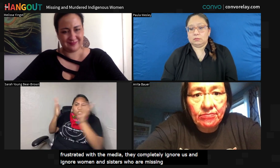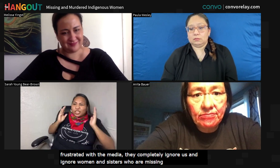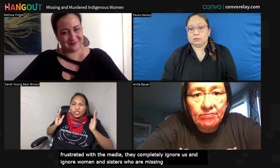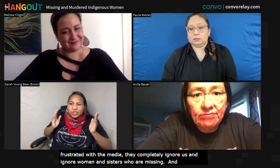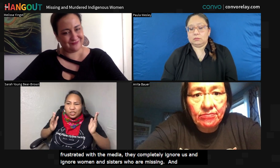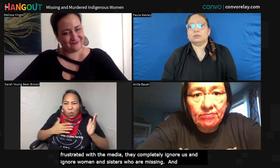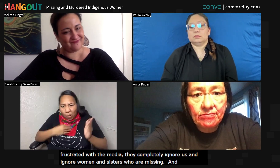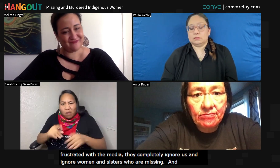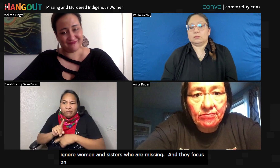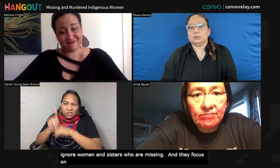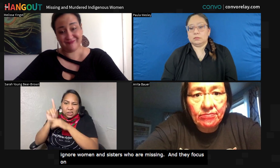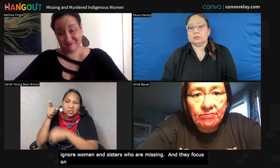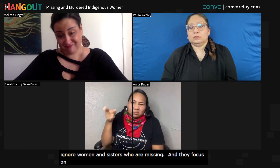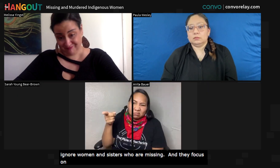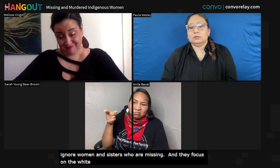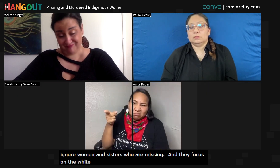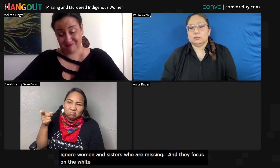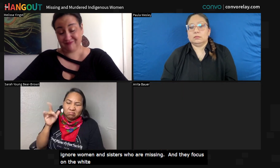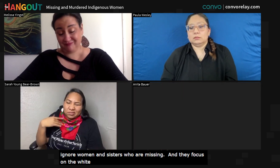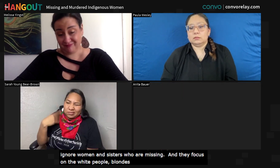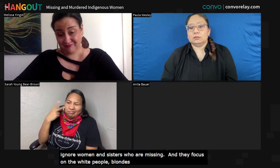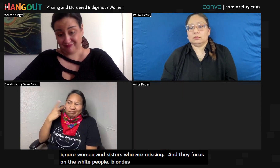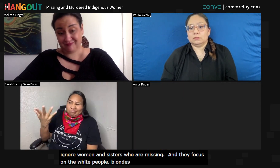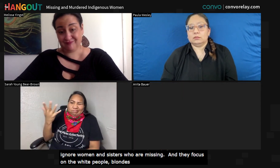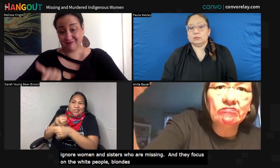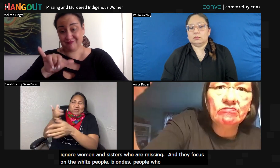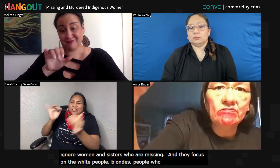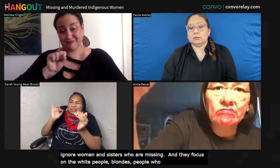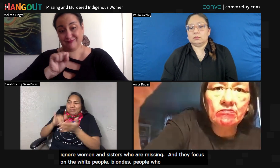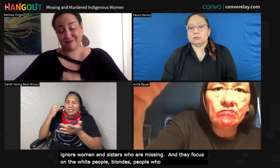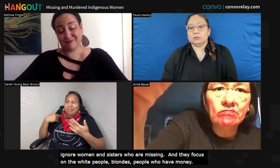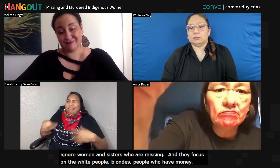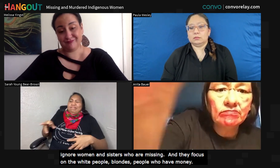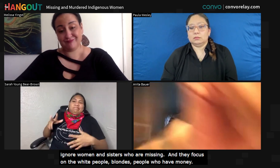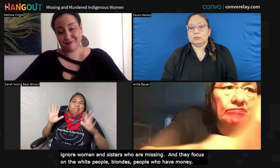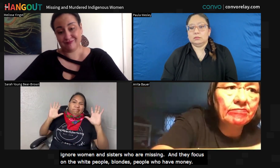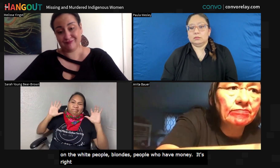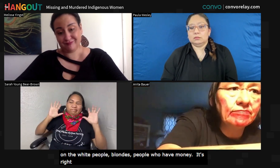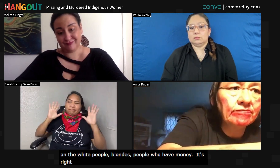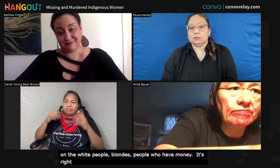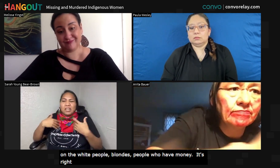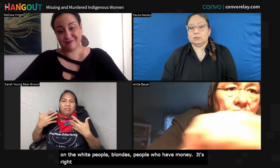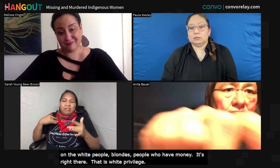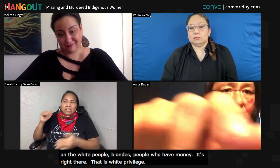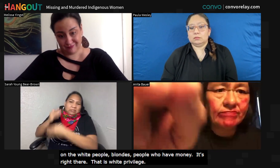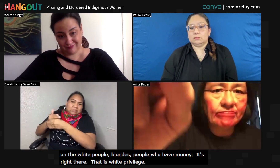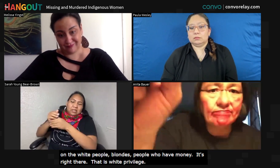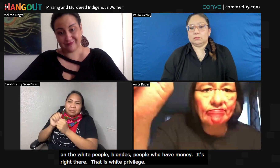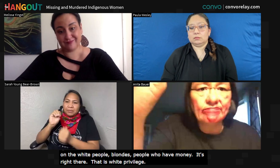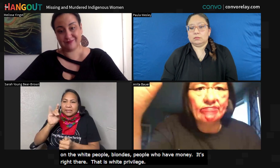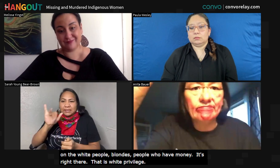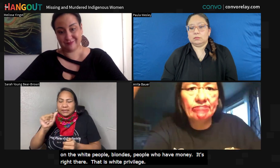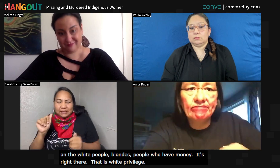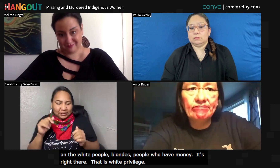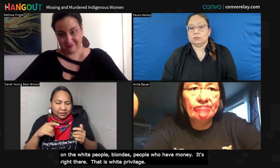money. It's right there. That is white privilege. And it definitely is a